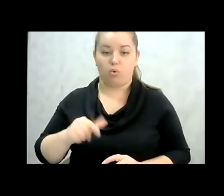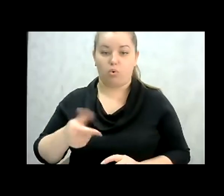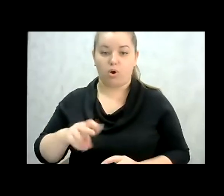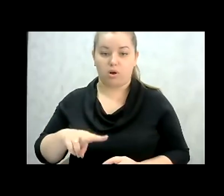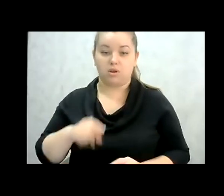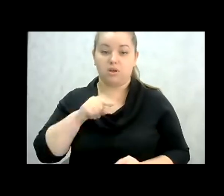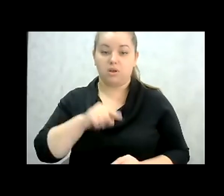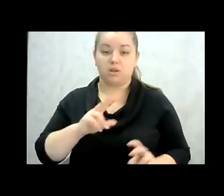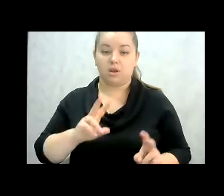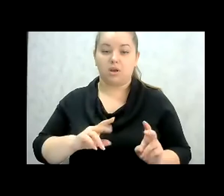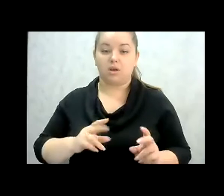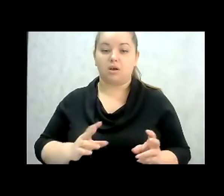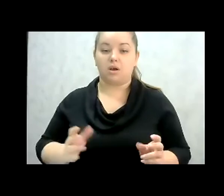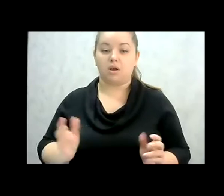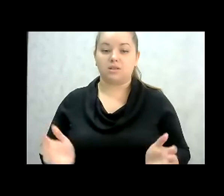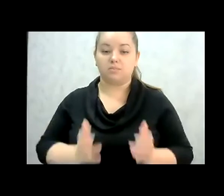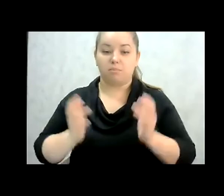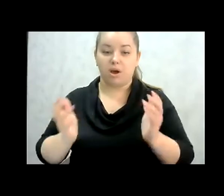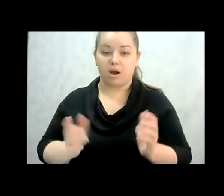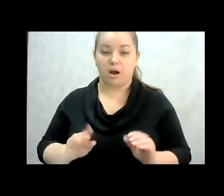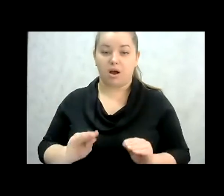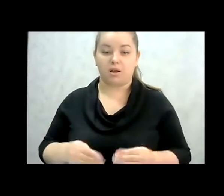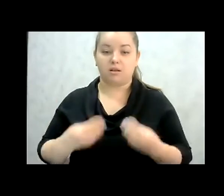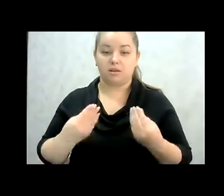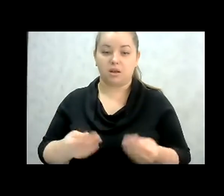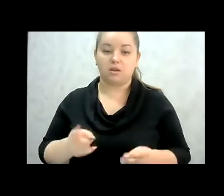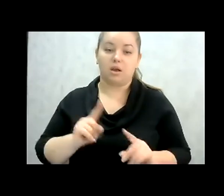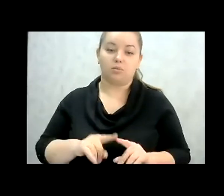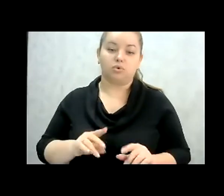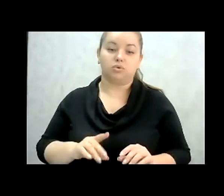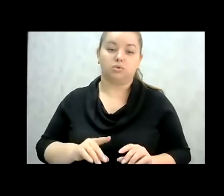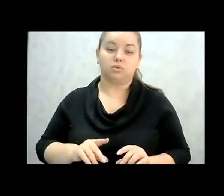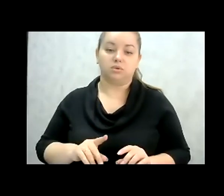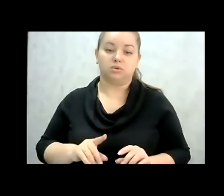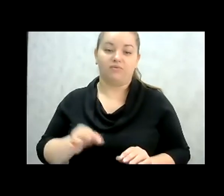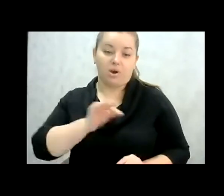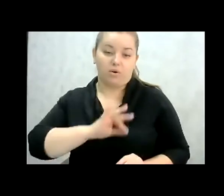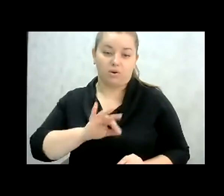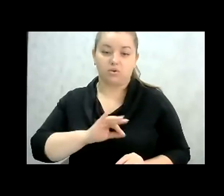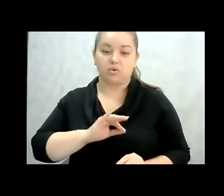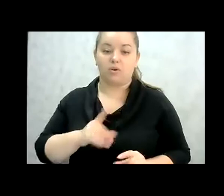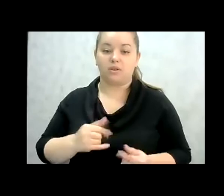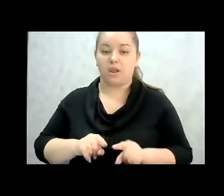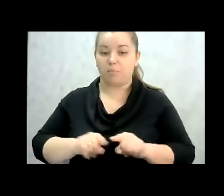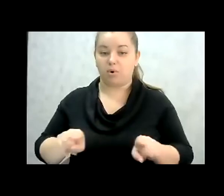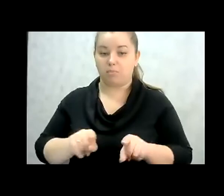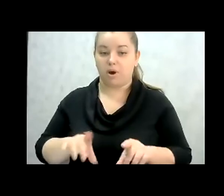these data are kept by the Google and might be stolen or